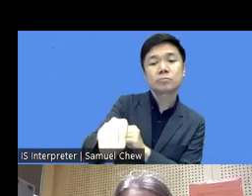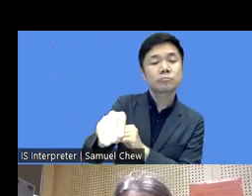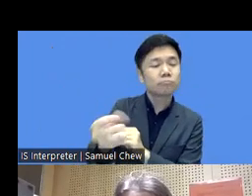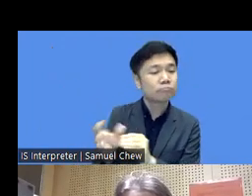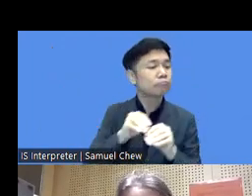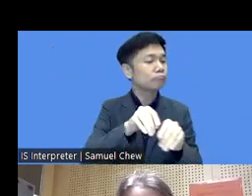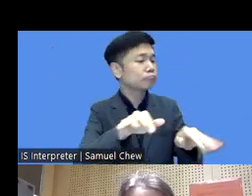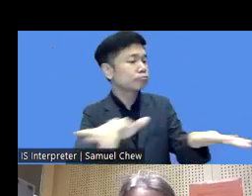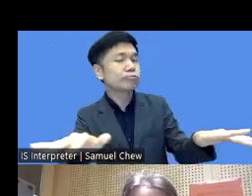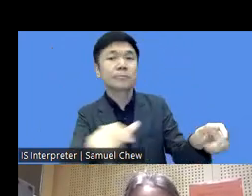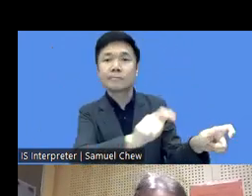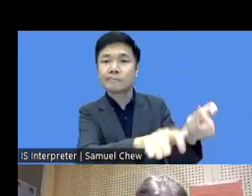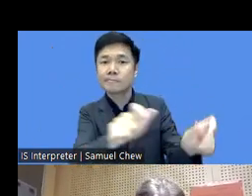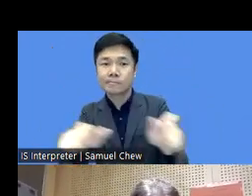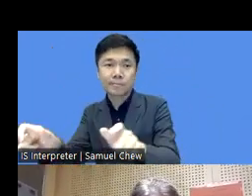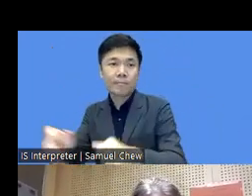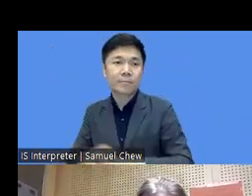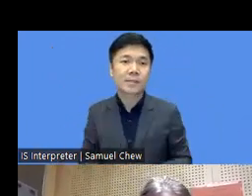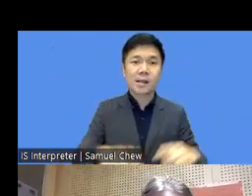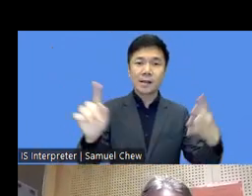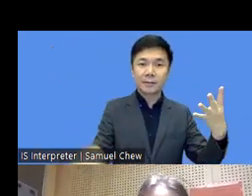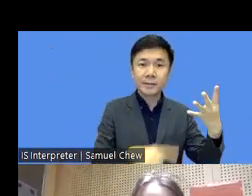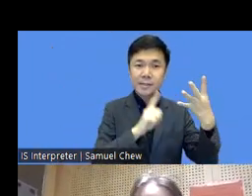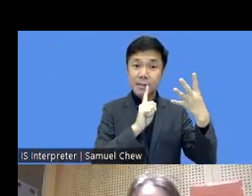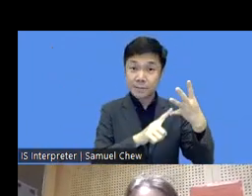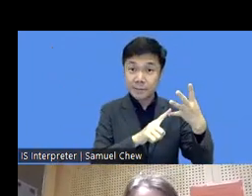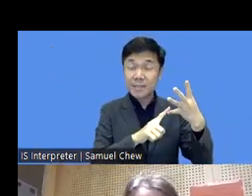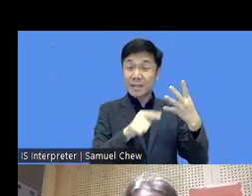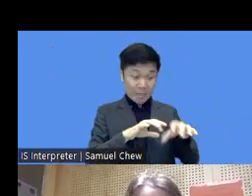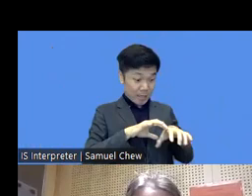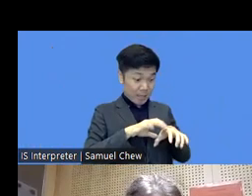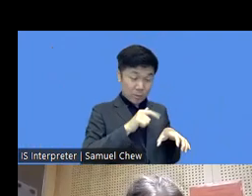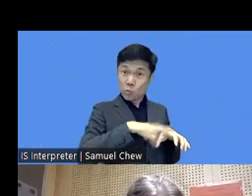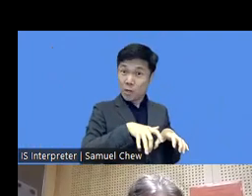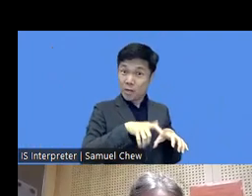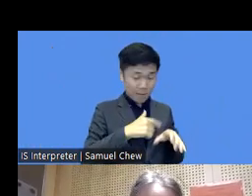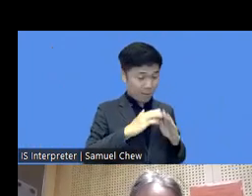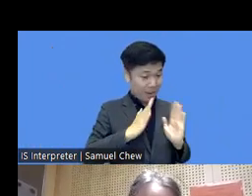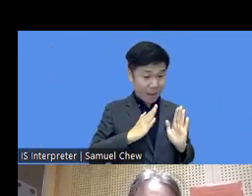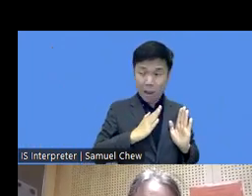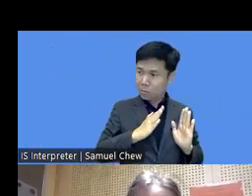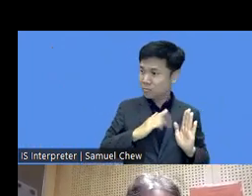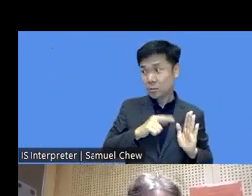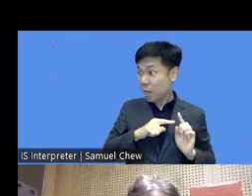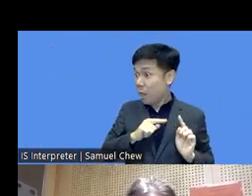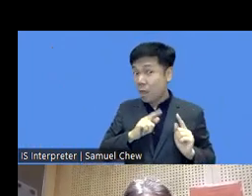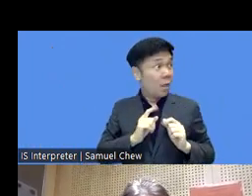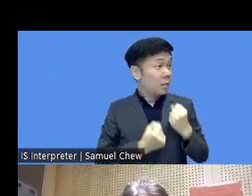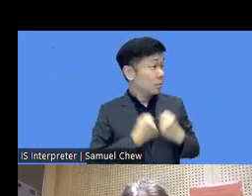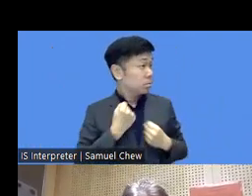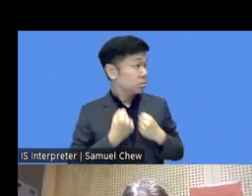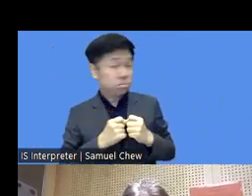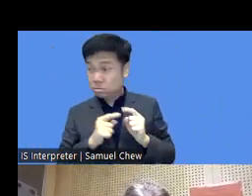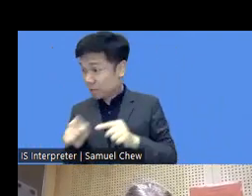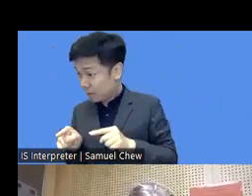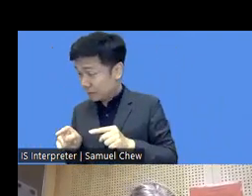el apoyo a los refugiados. El tercero, expandir acceso a las soluciones de países terceros.